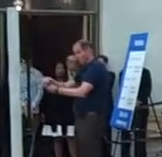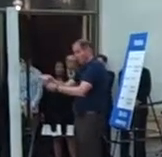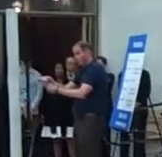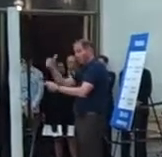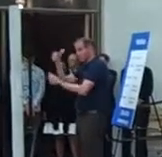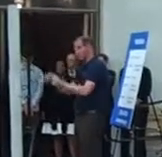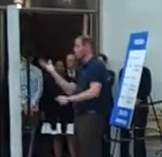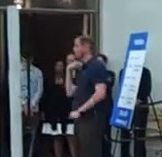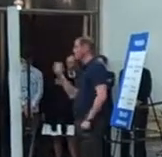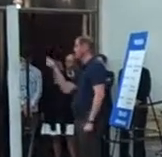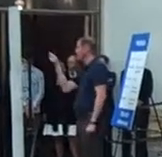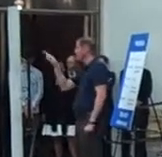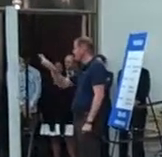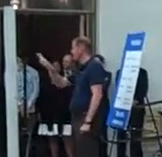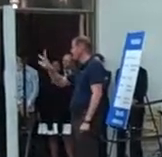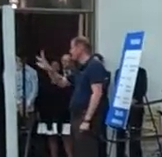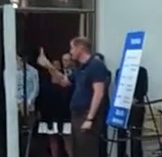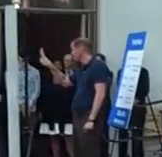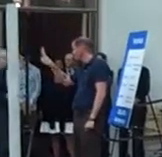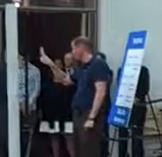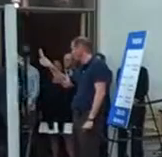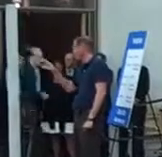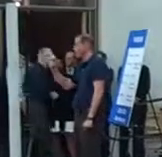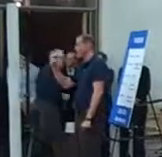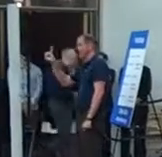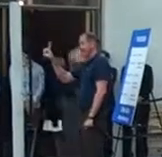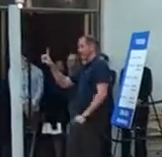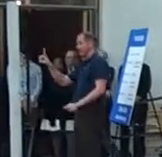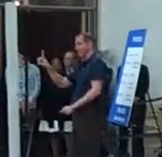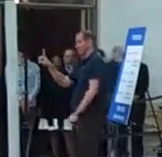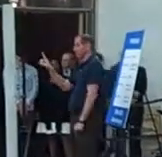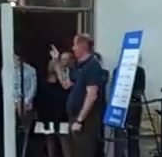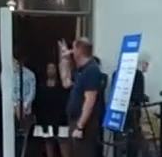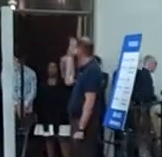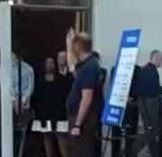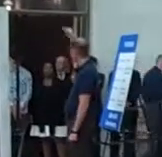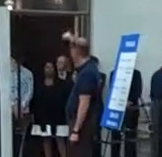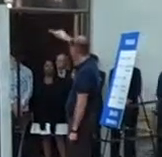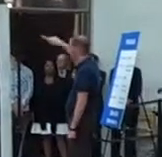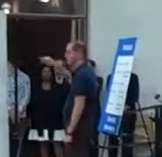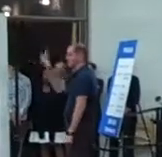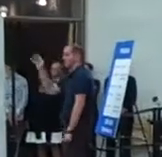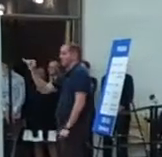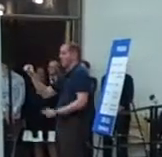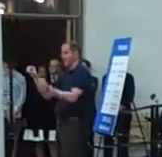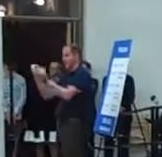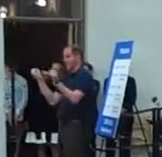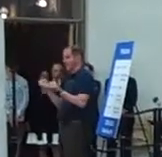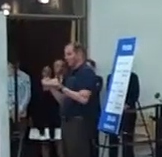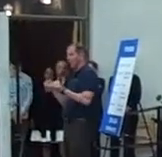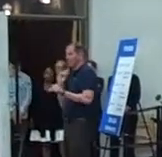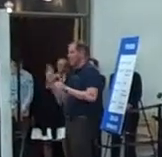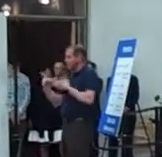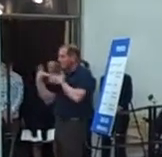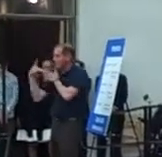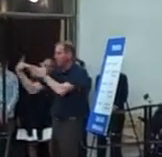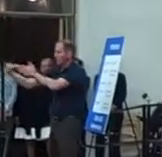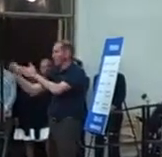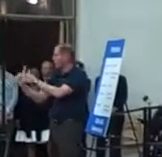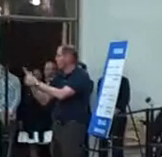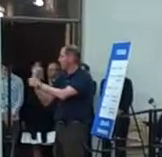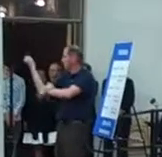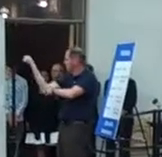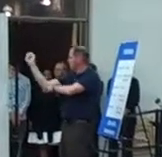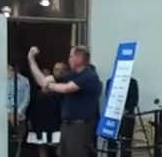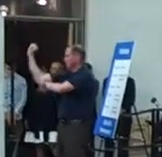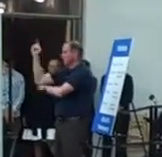in 1962, it was Ed out here in the San Francisco Bay Area that led the way in so